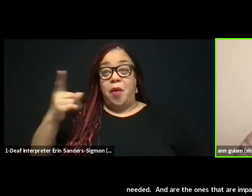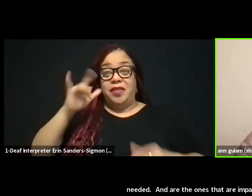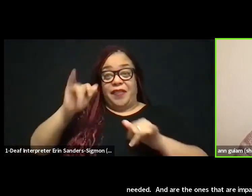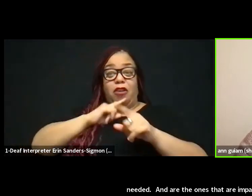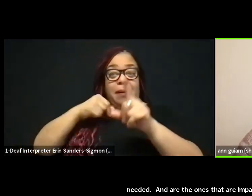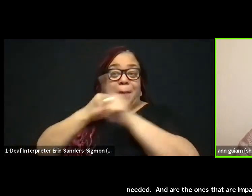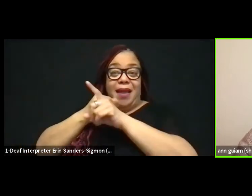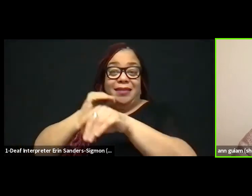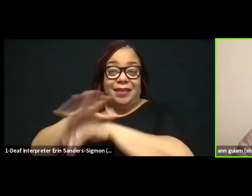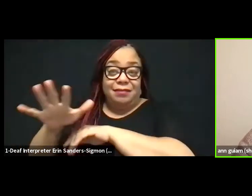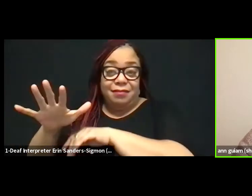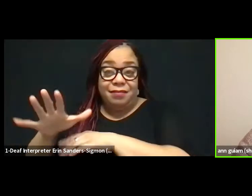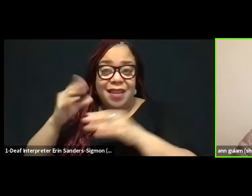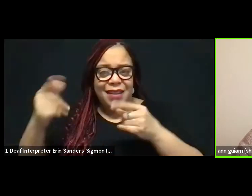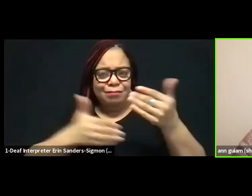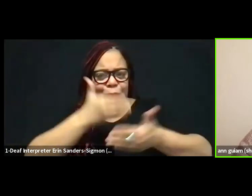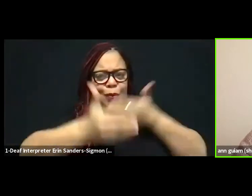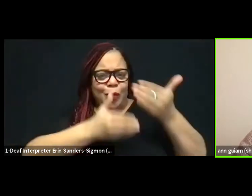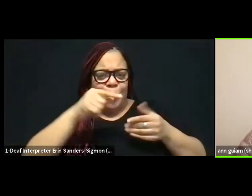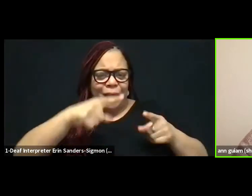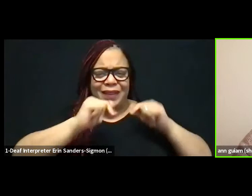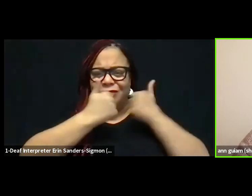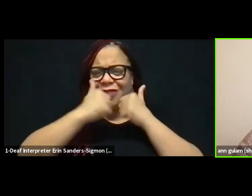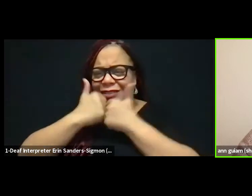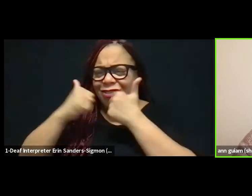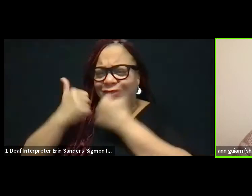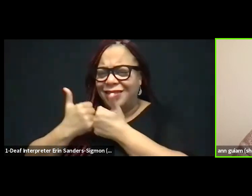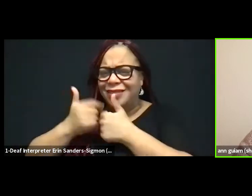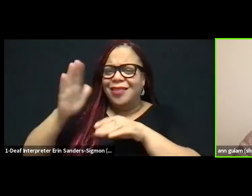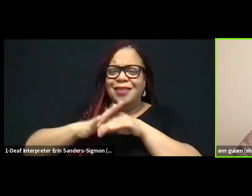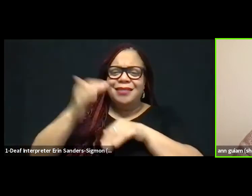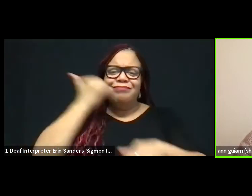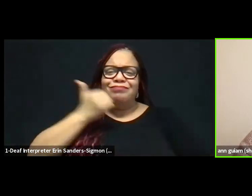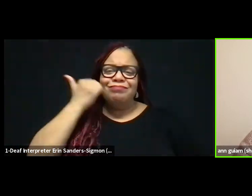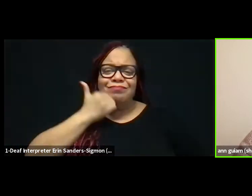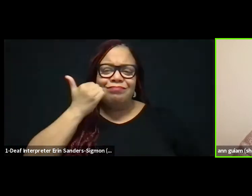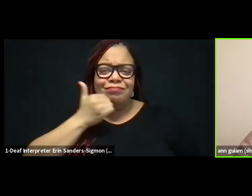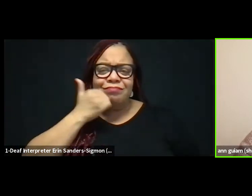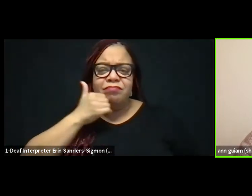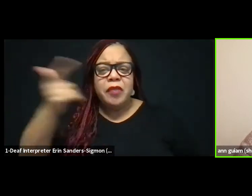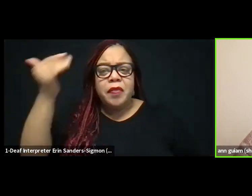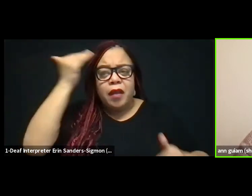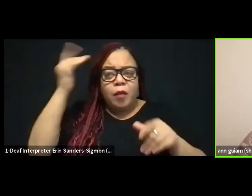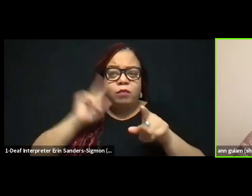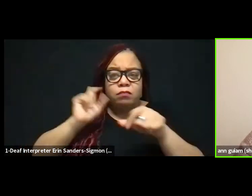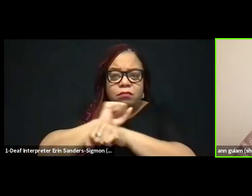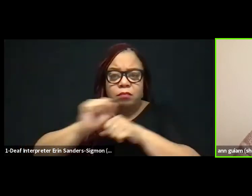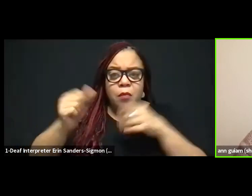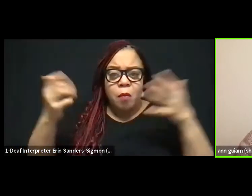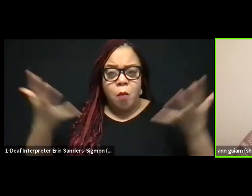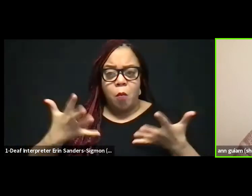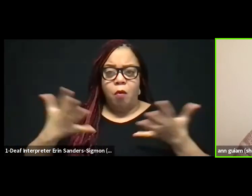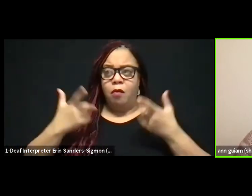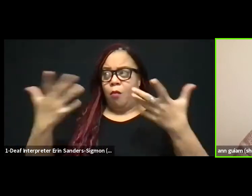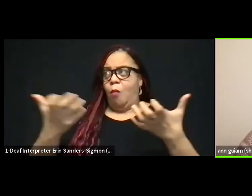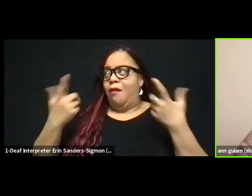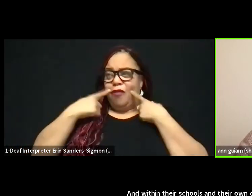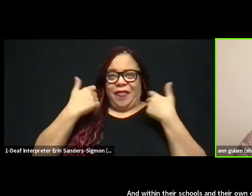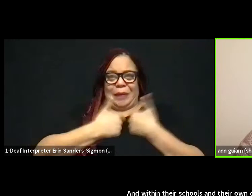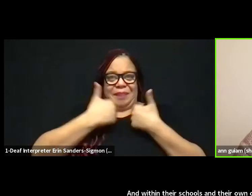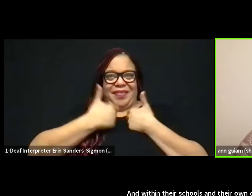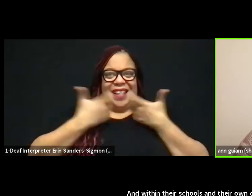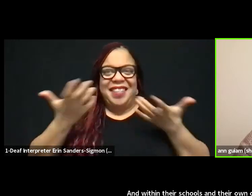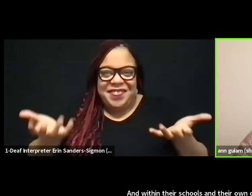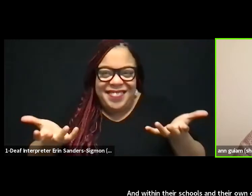themselves and within their schools and their own communities. It's their education and lives that is fully